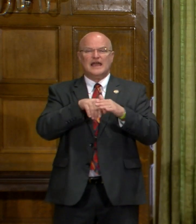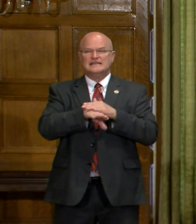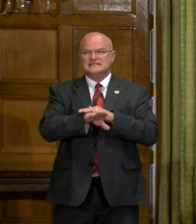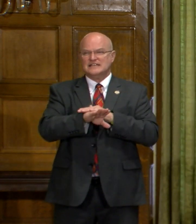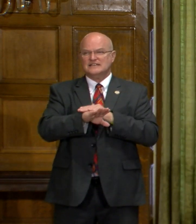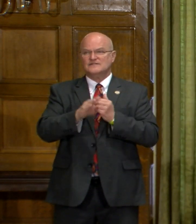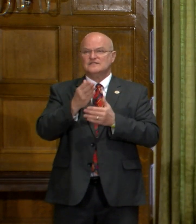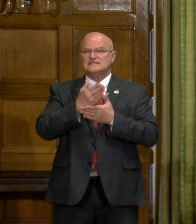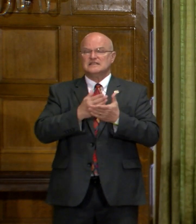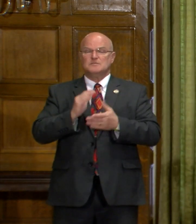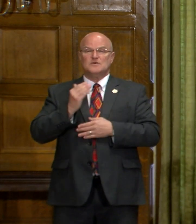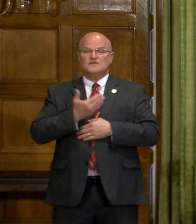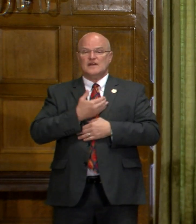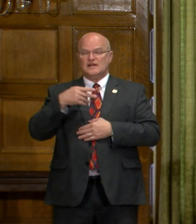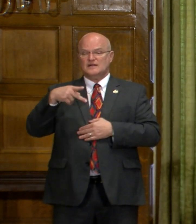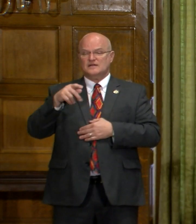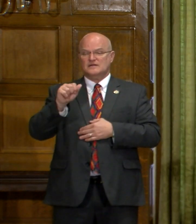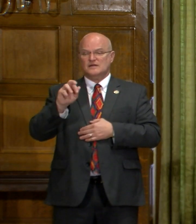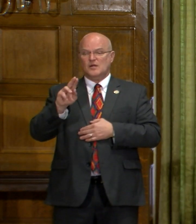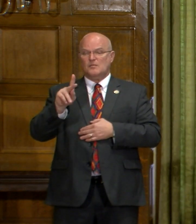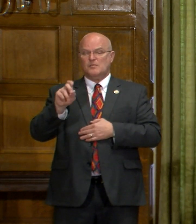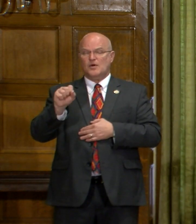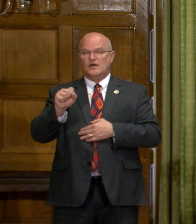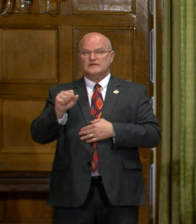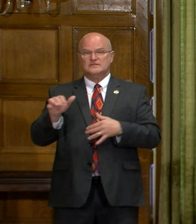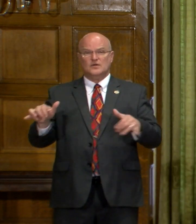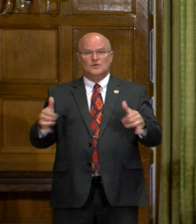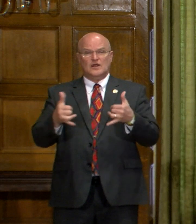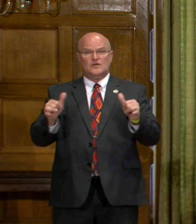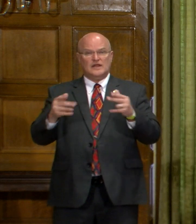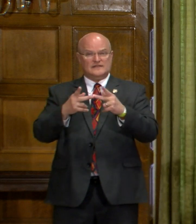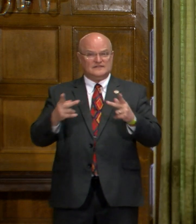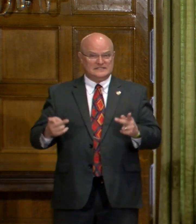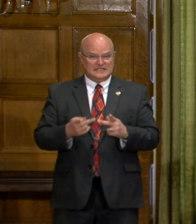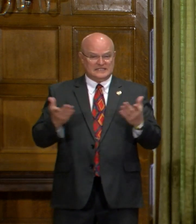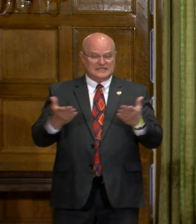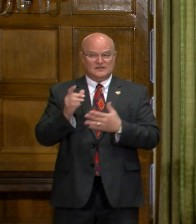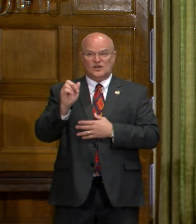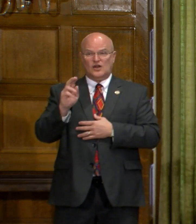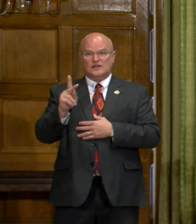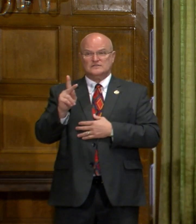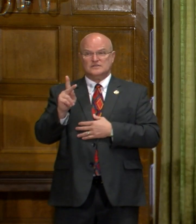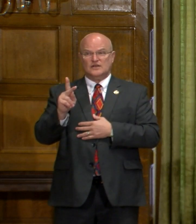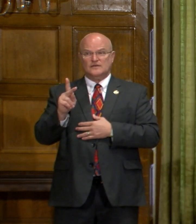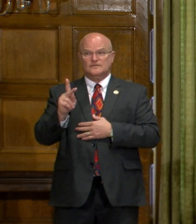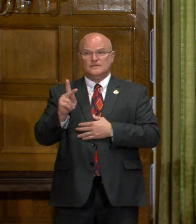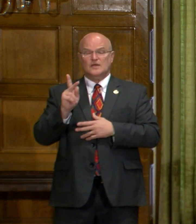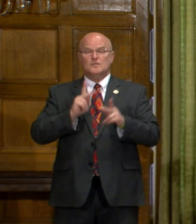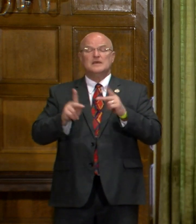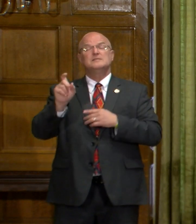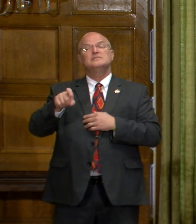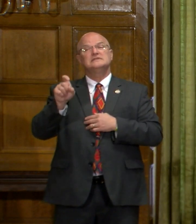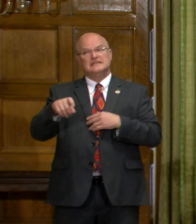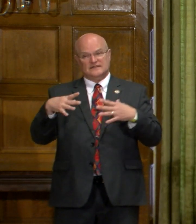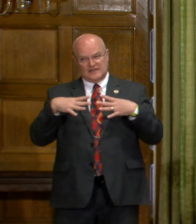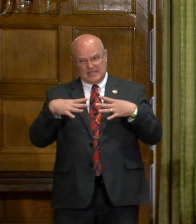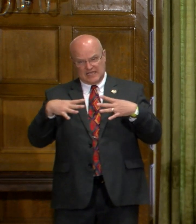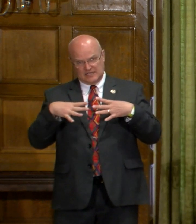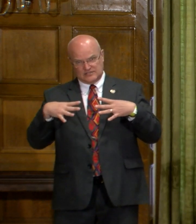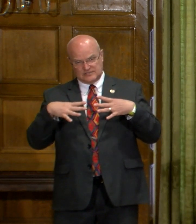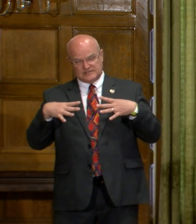access to some of our parks and some of our recreation facilities in Arkansas. You can have vacation. People need